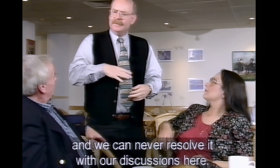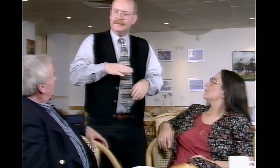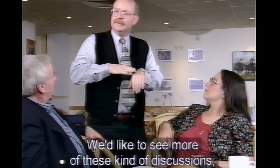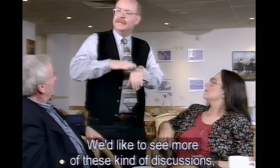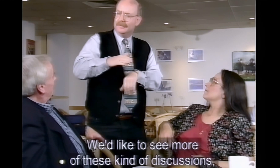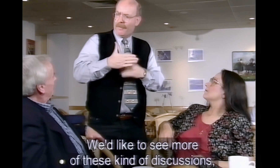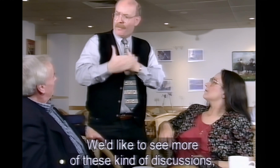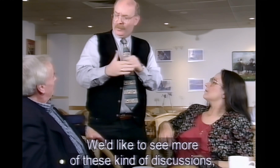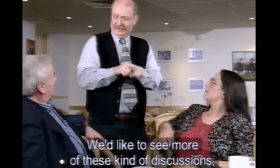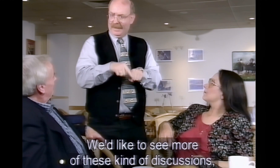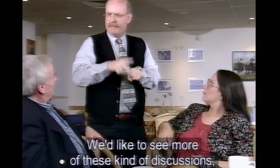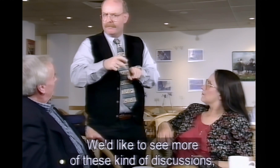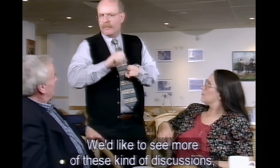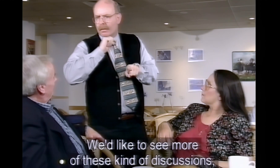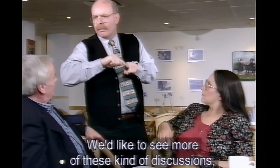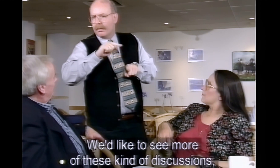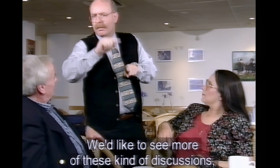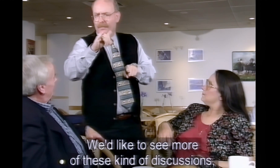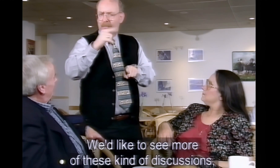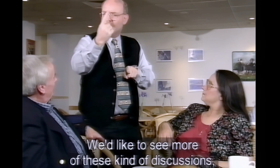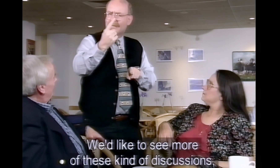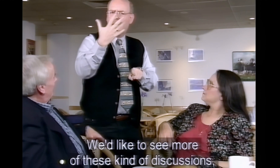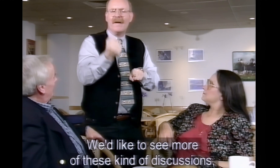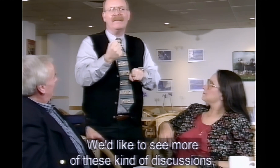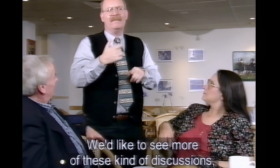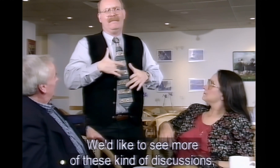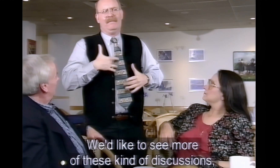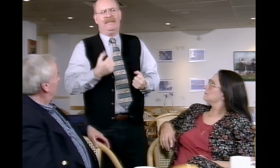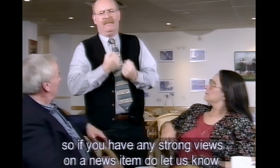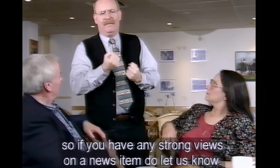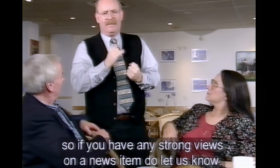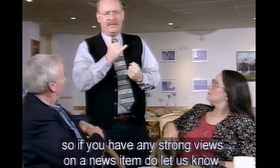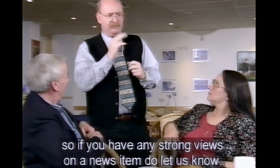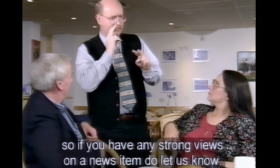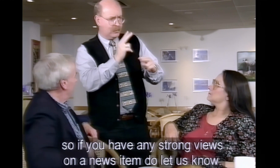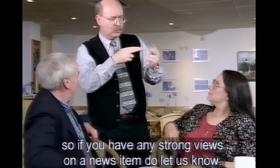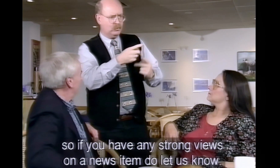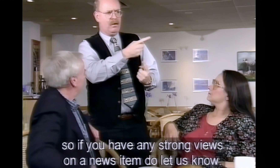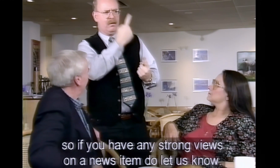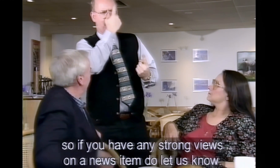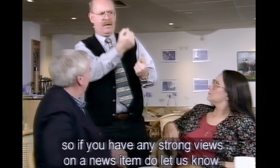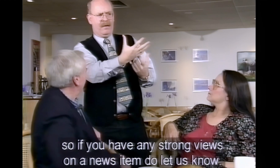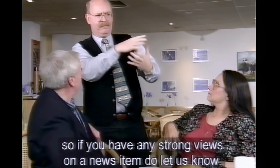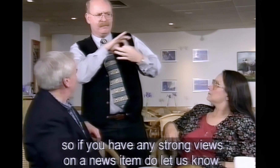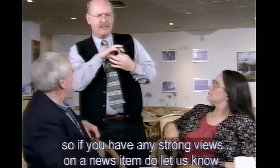however, like to see more of these kind of discussions in Behind the News. So if you have any strong views on a news item, do let us